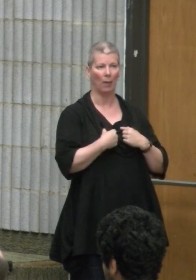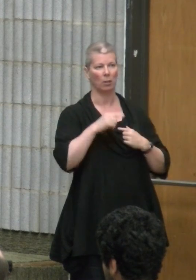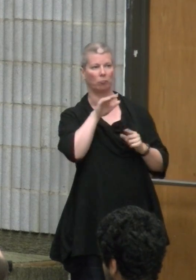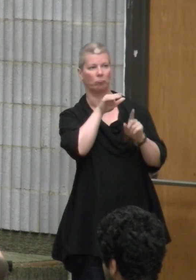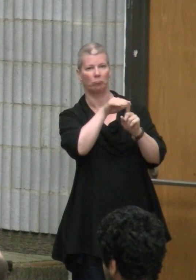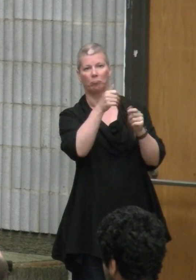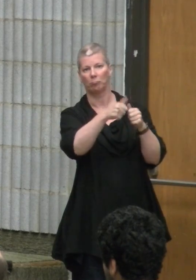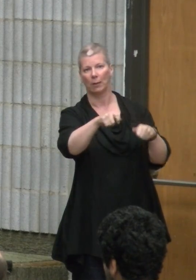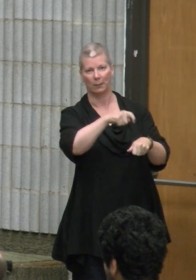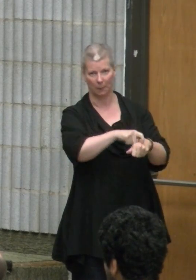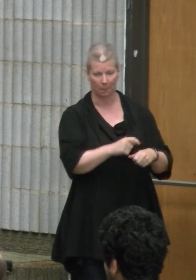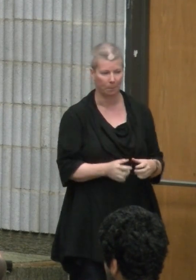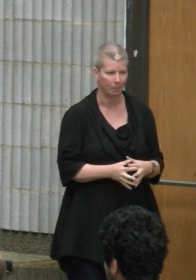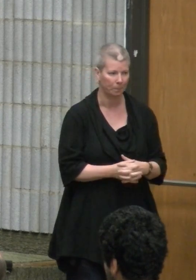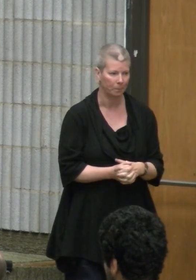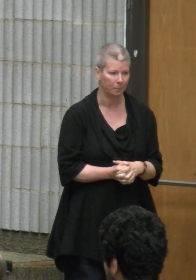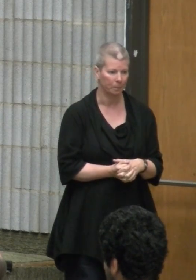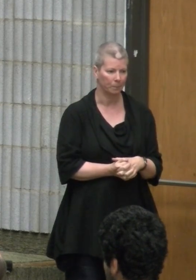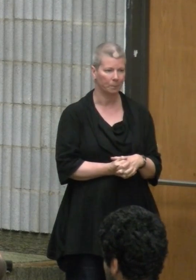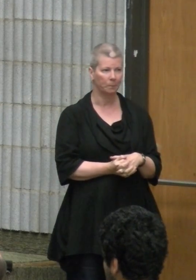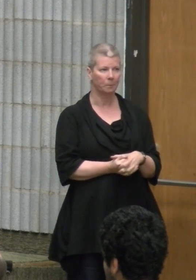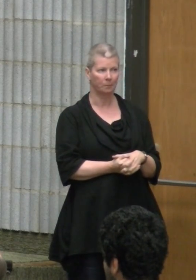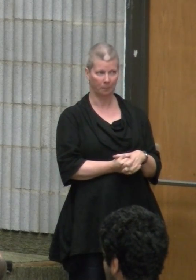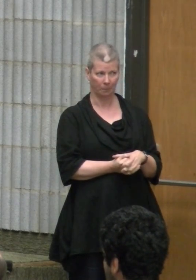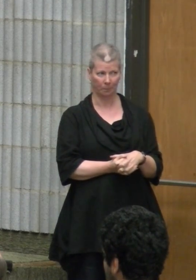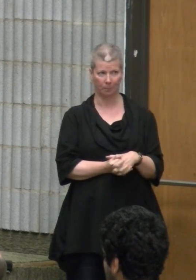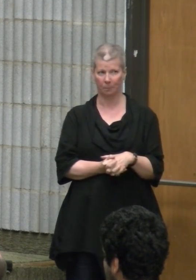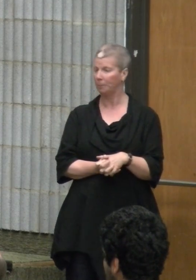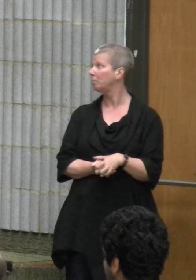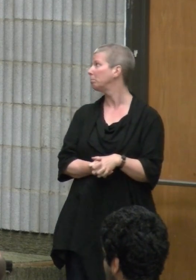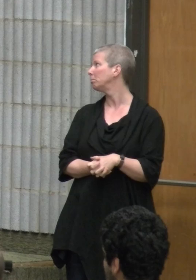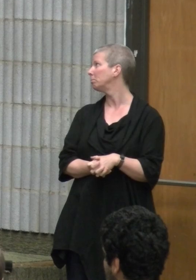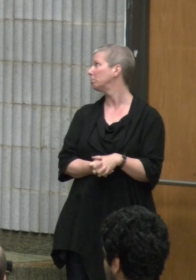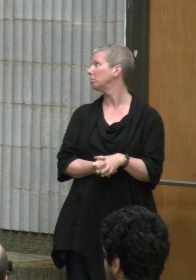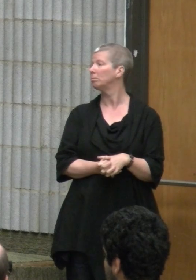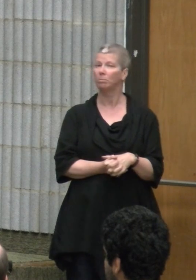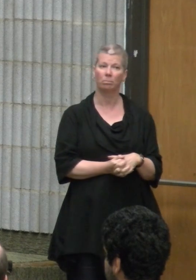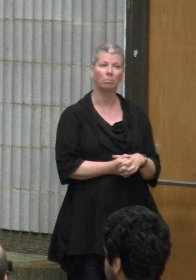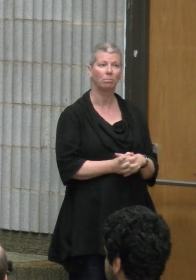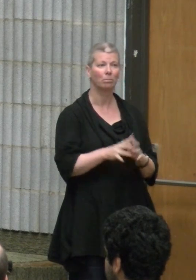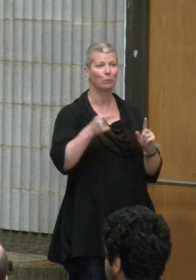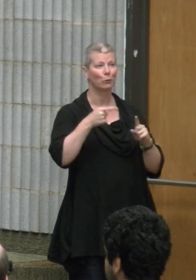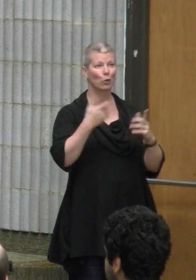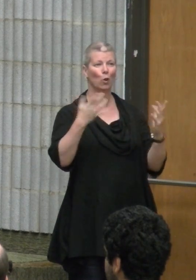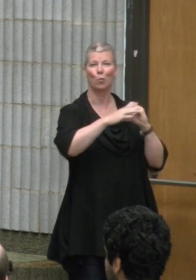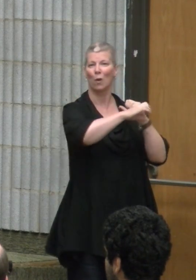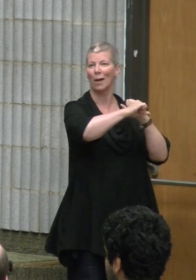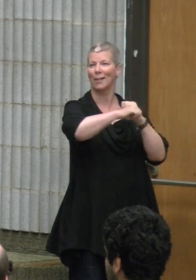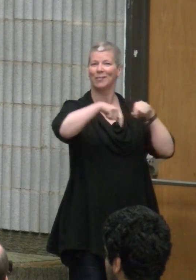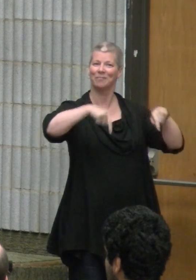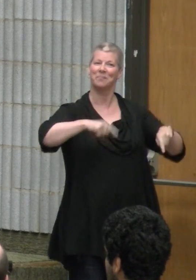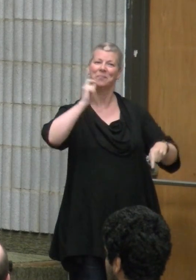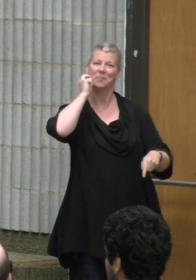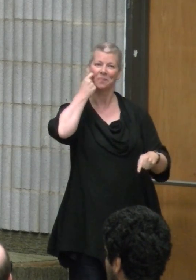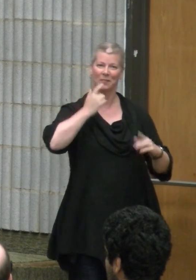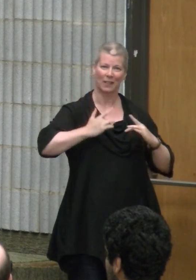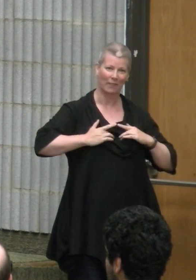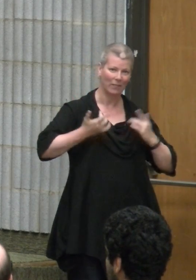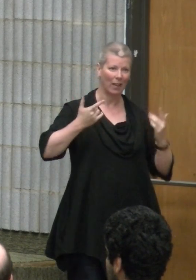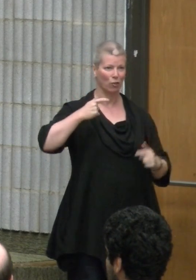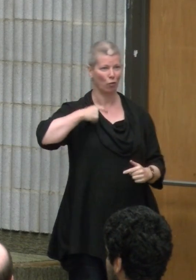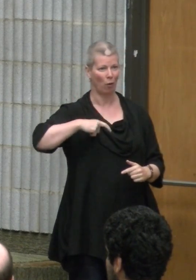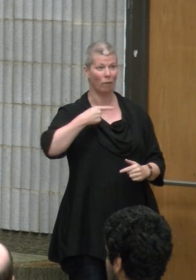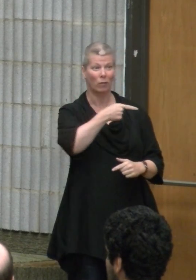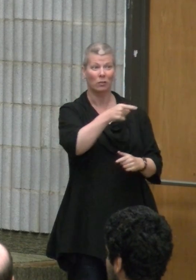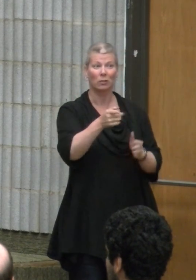So, in addition to that, because we want to try to promote that we're having this wonderful event and we're having these discussions, if you want to tweet